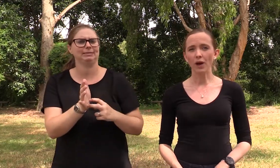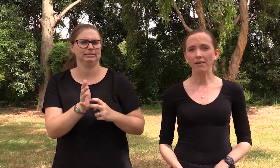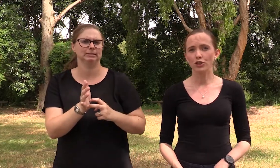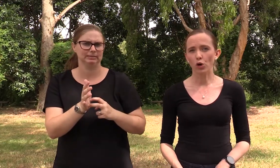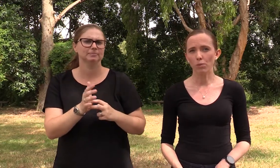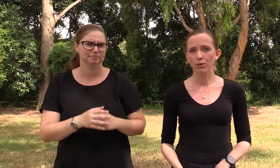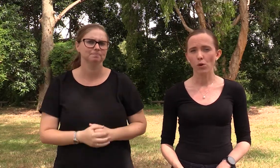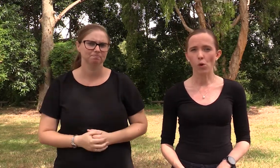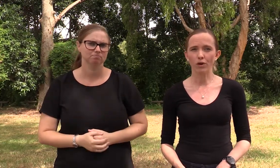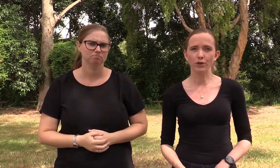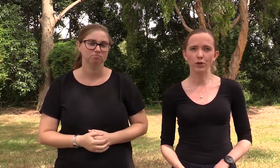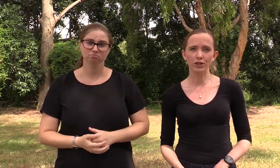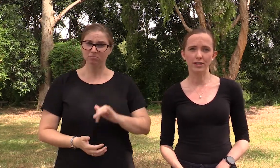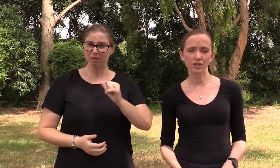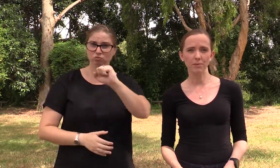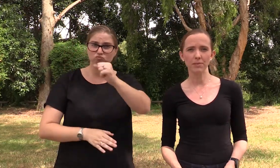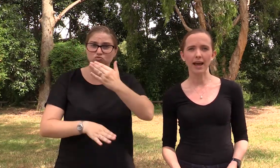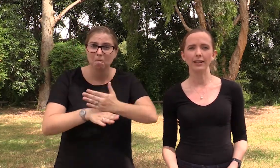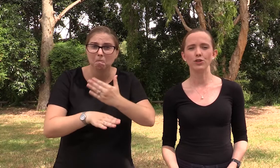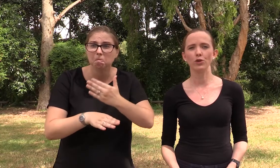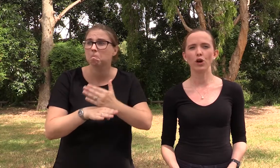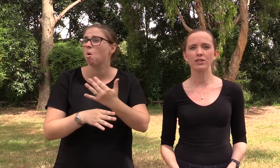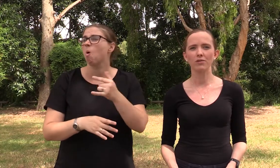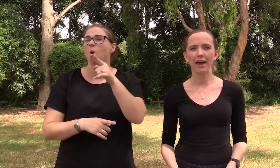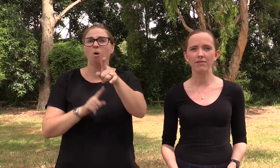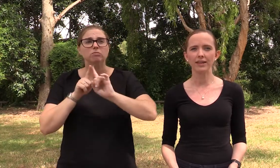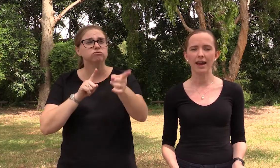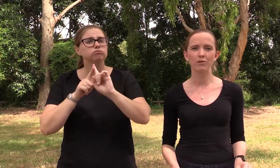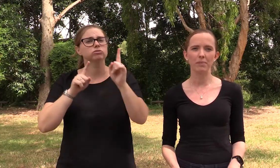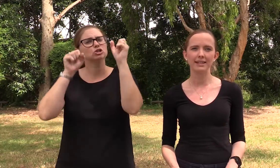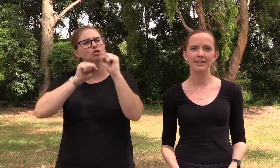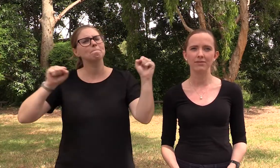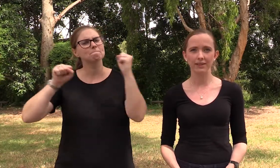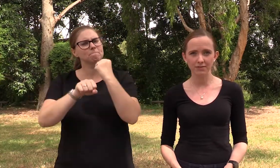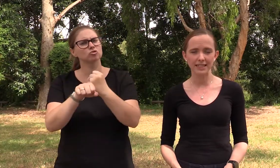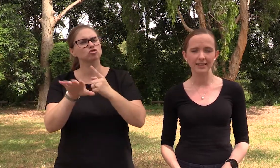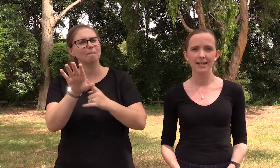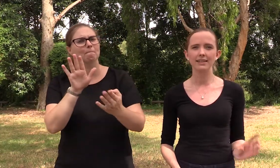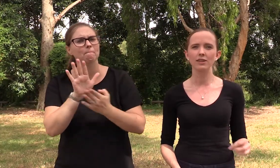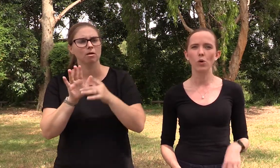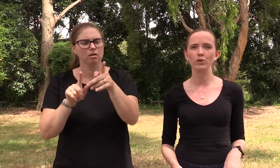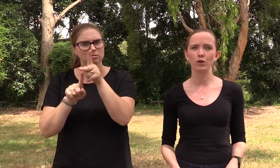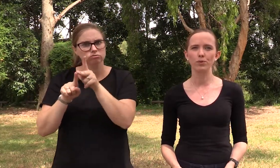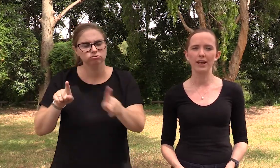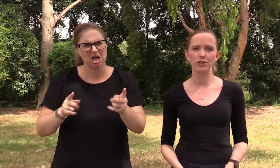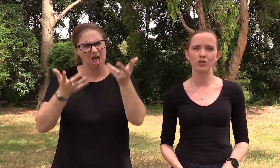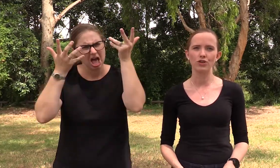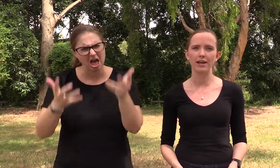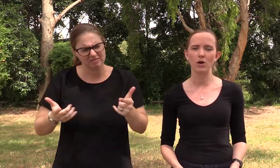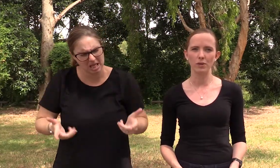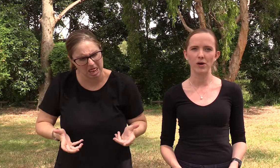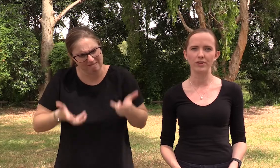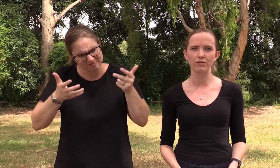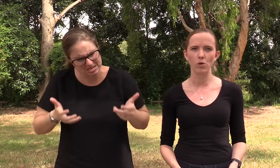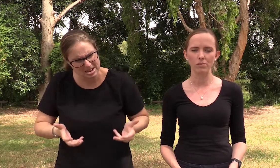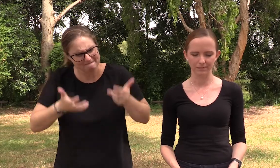If you have a job or if you go to the gym and do lots of heavy and repetitive lifting, this can also put extra strain